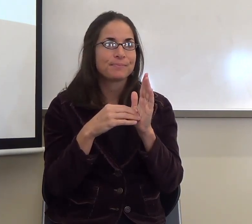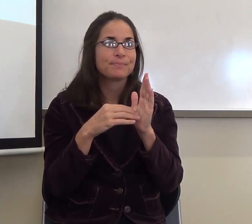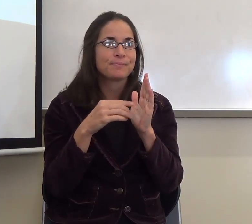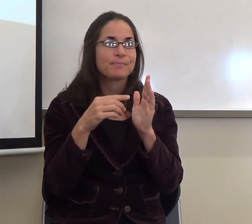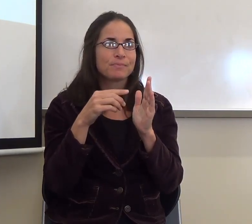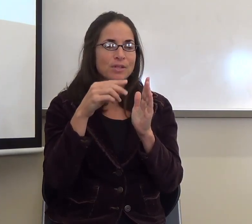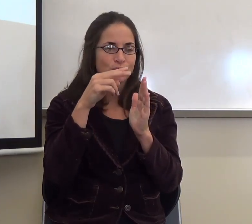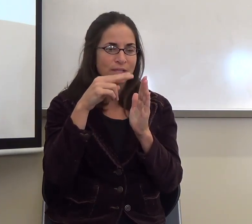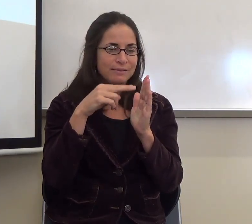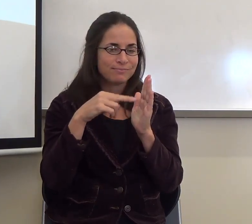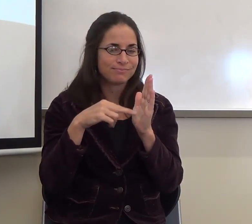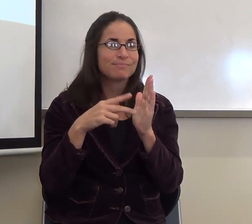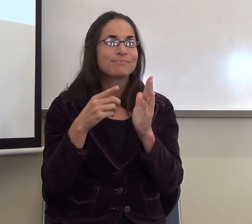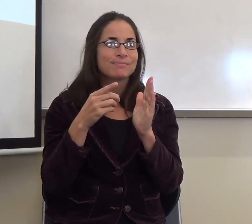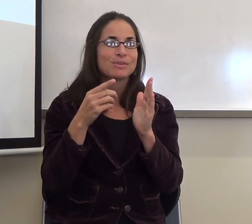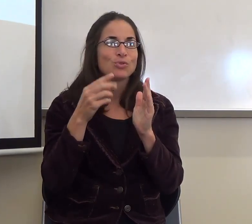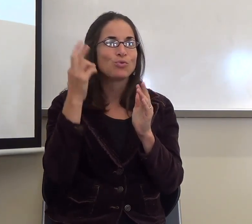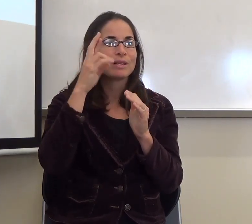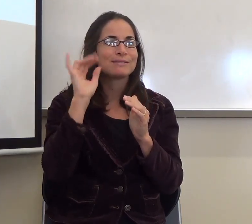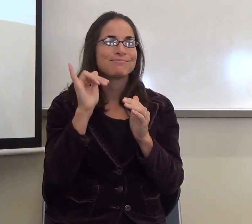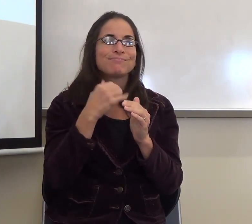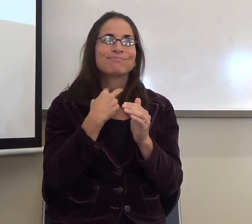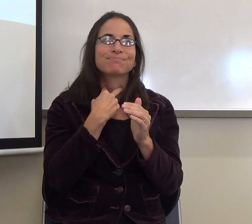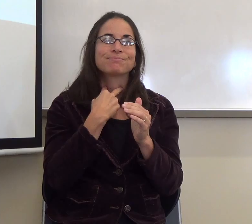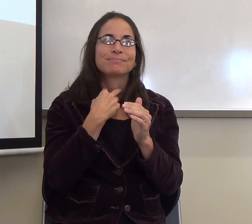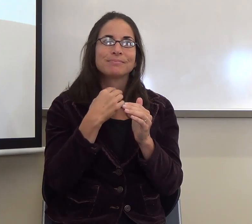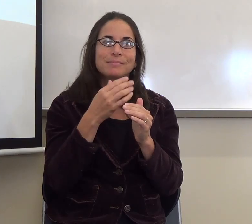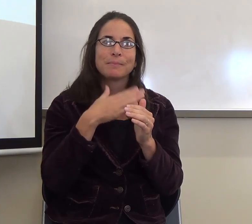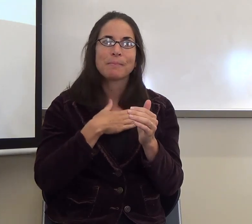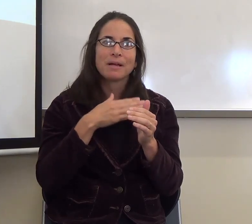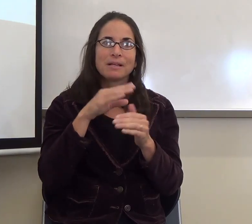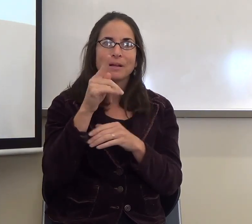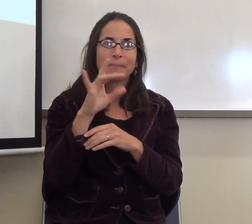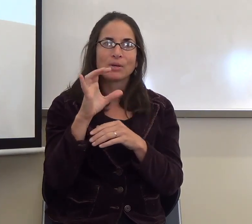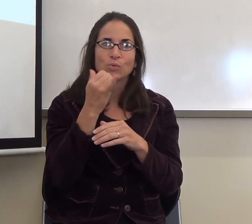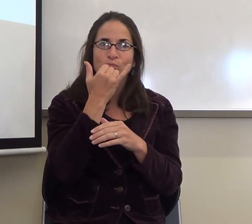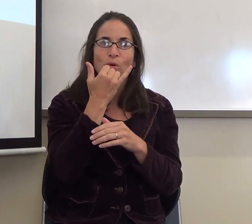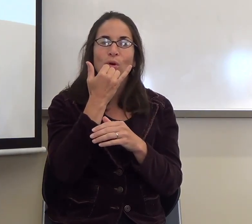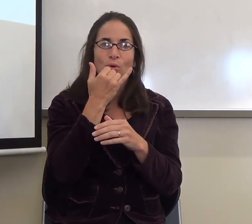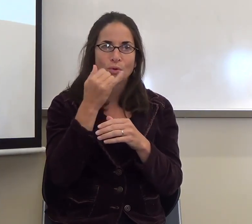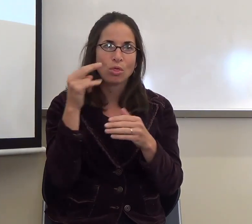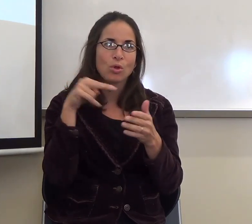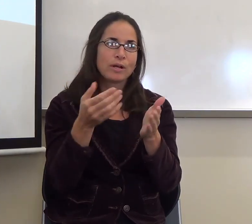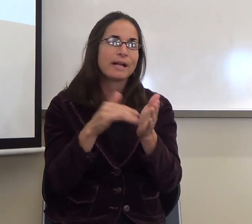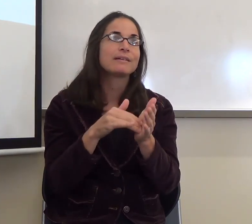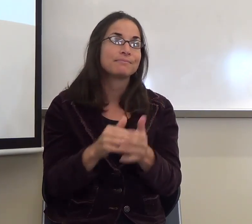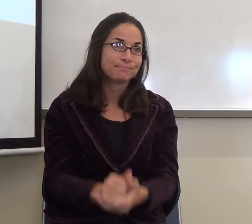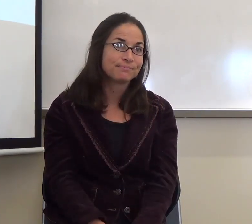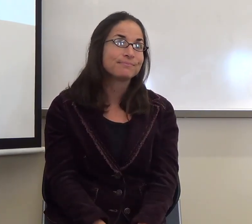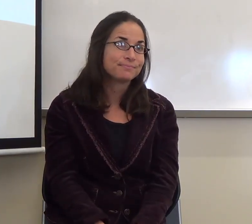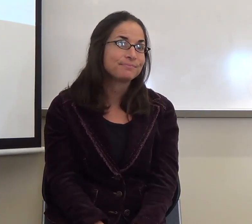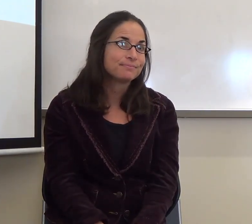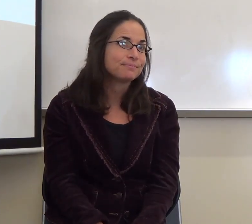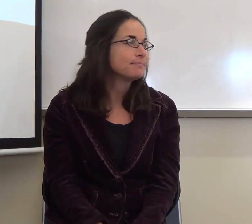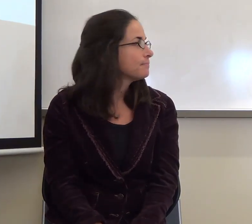I have the topic wrong. Maybe I need to approach this again and look again, okay? So this is a thing